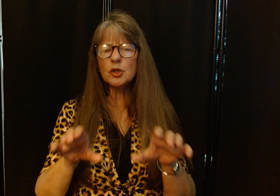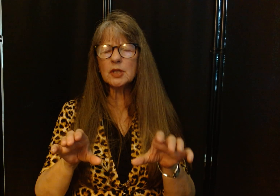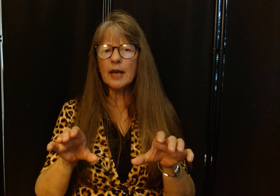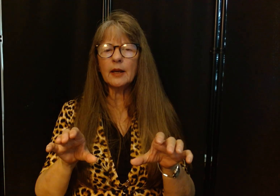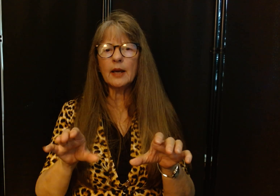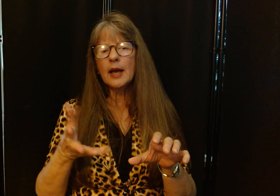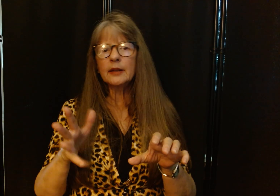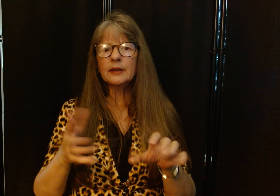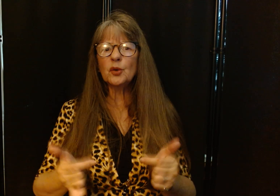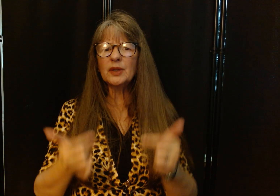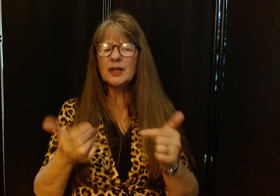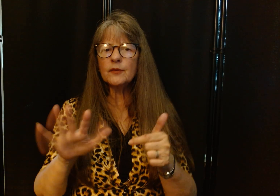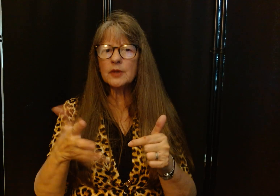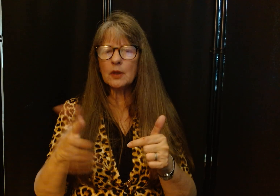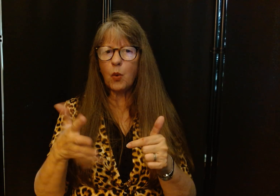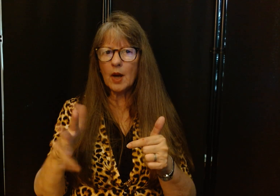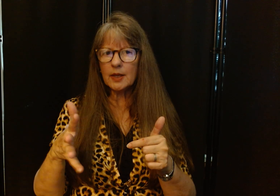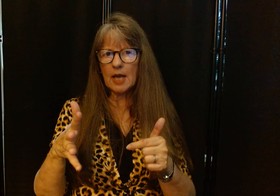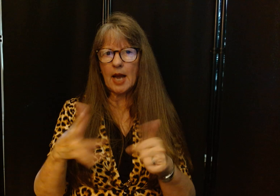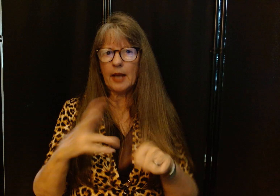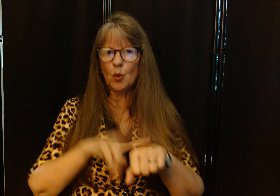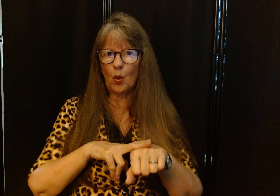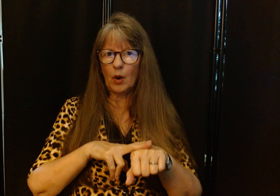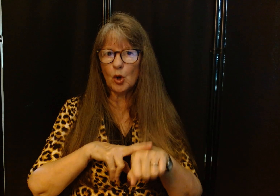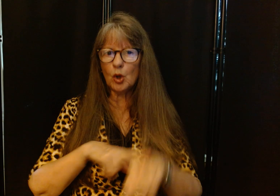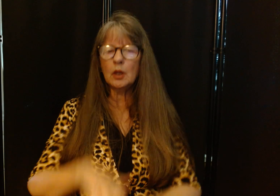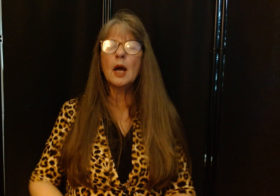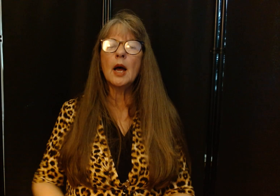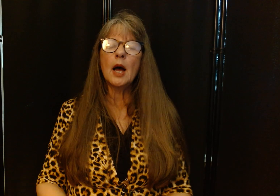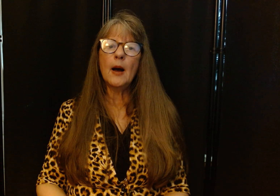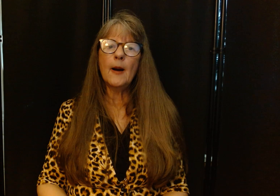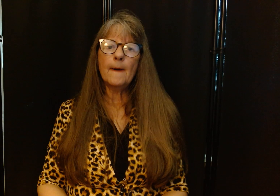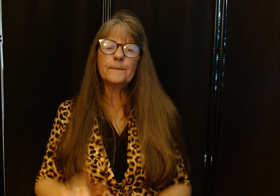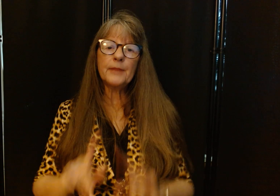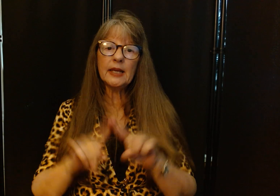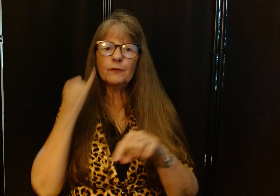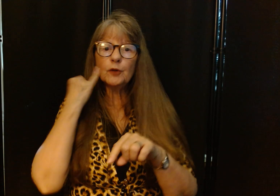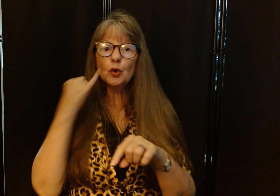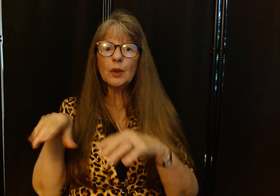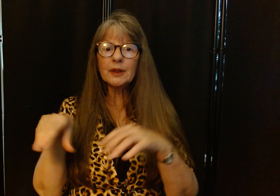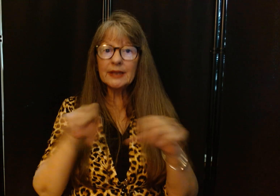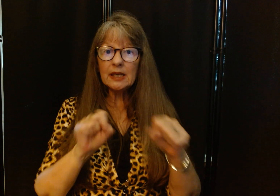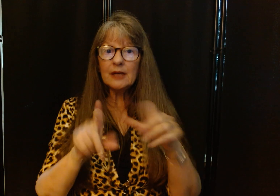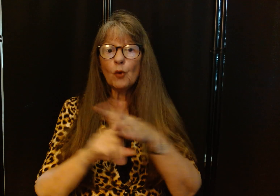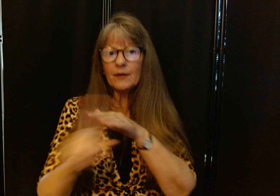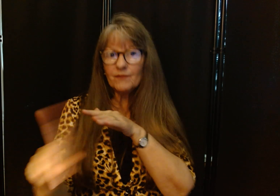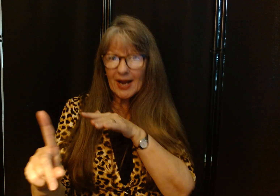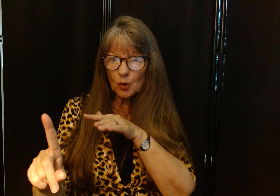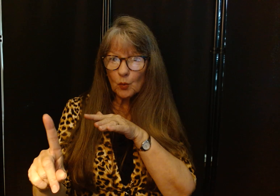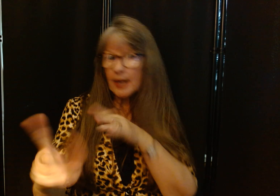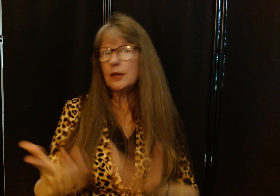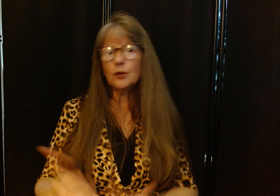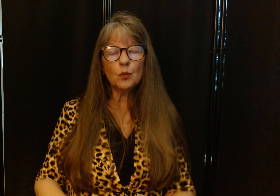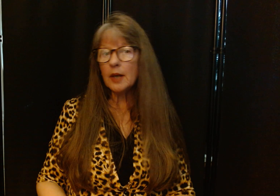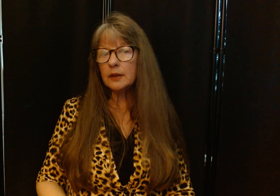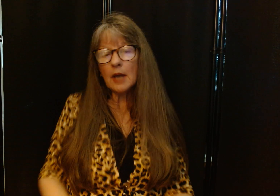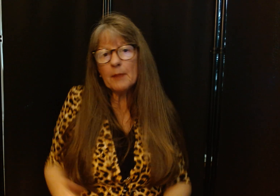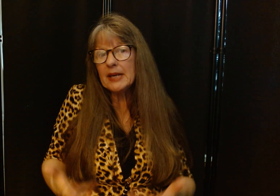kind of live quasi normal. But if you leave or evacuate, either one, I mean, I